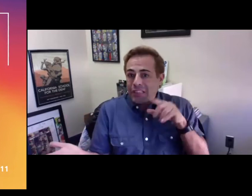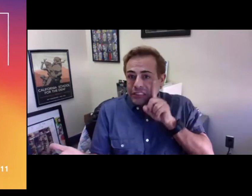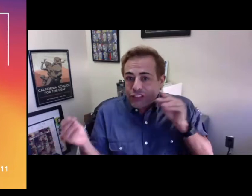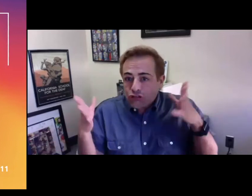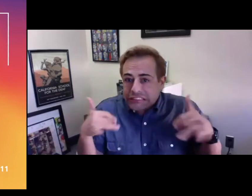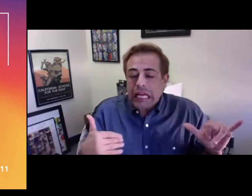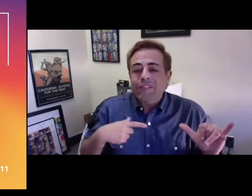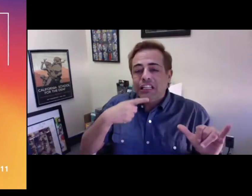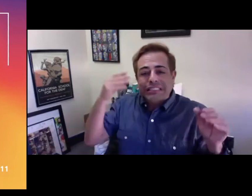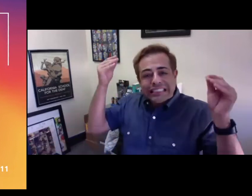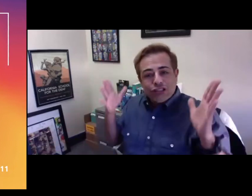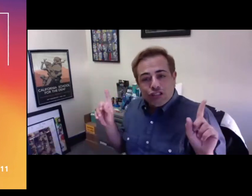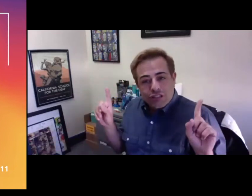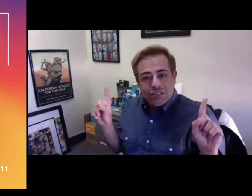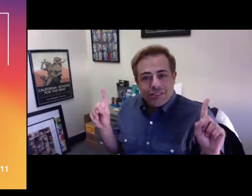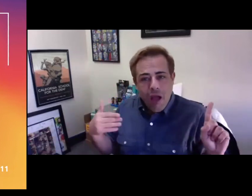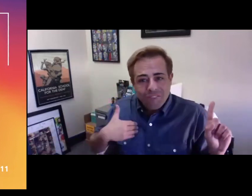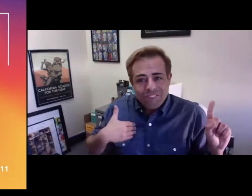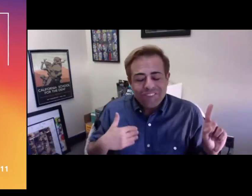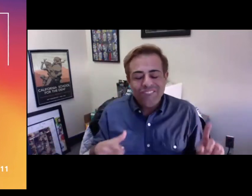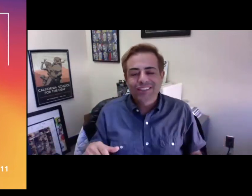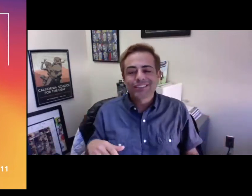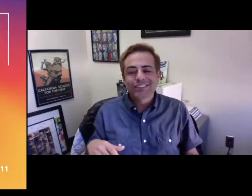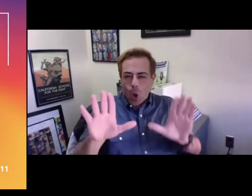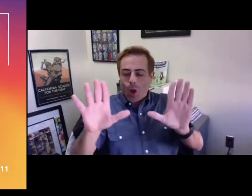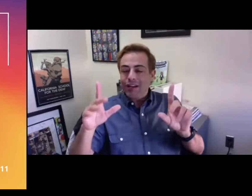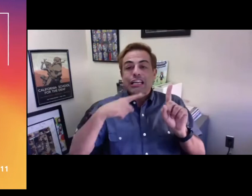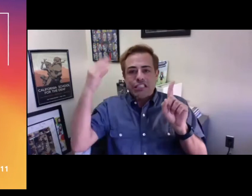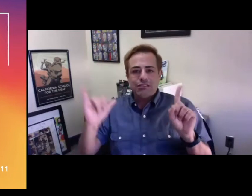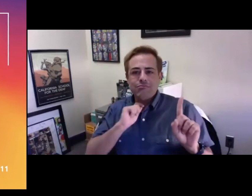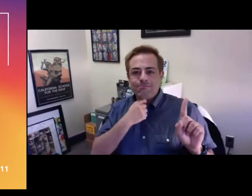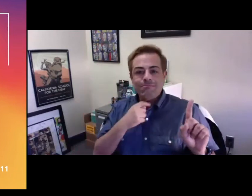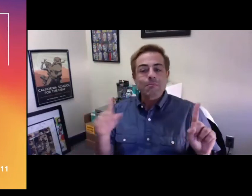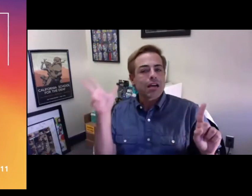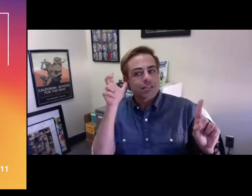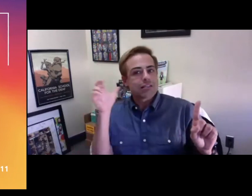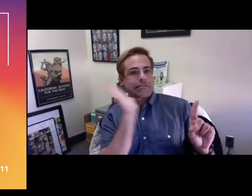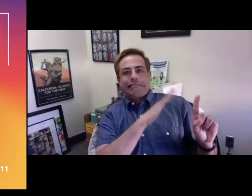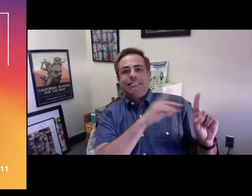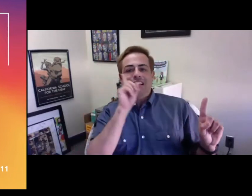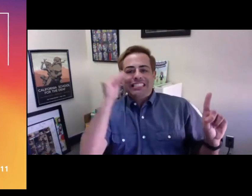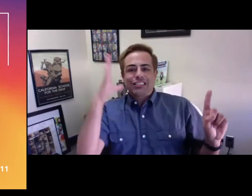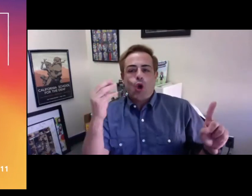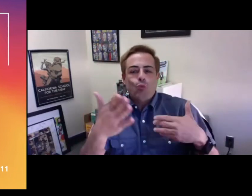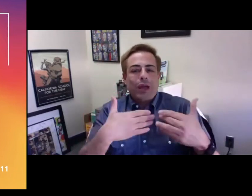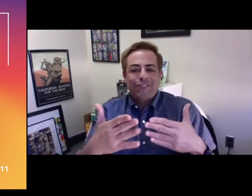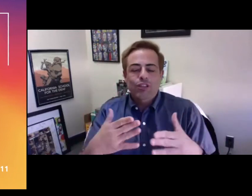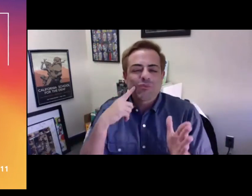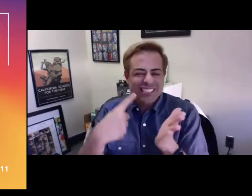programs and they talk to each other. There's deaf teachers, hearing teachers, but the hearing